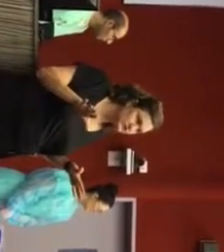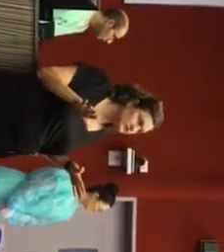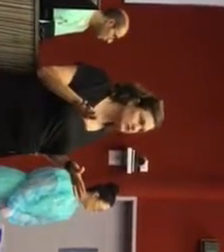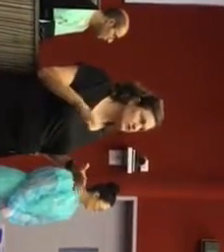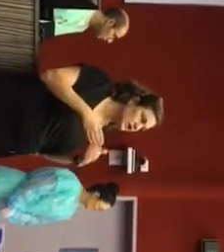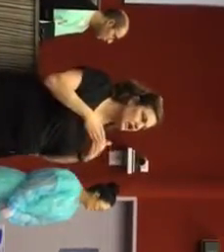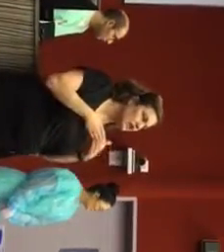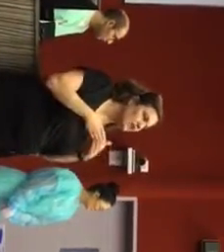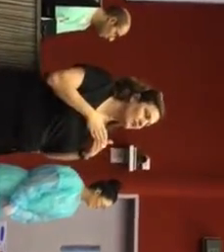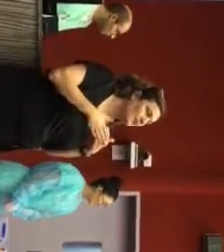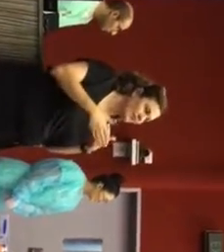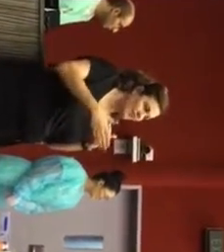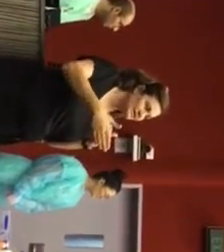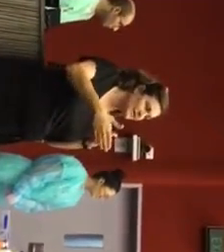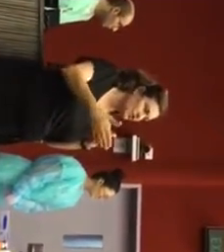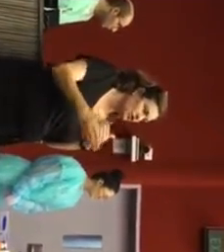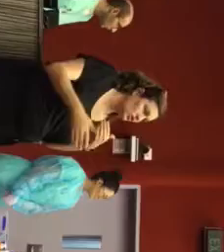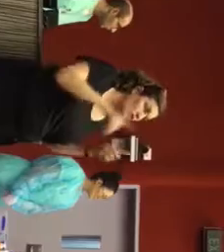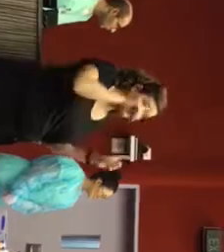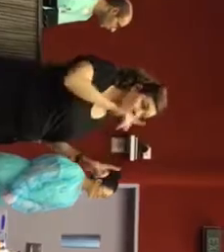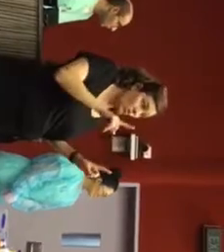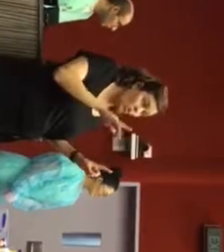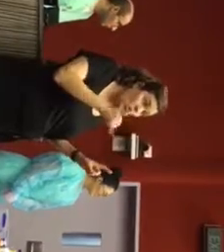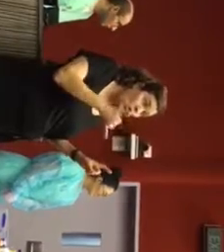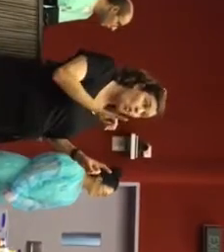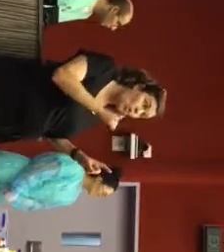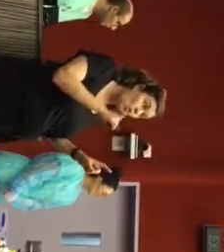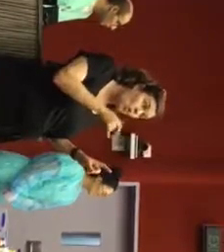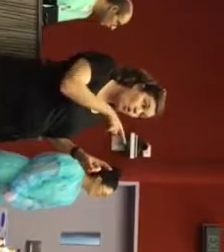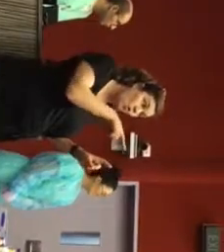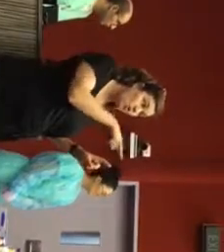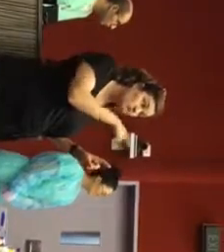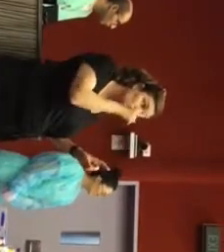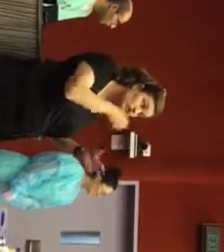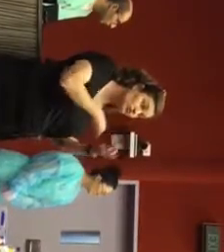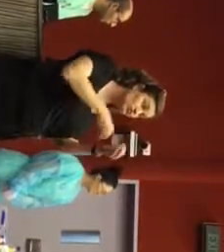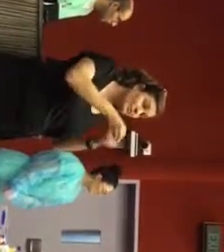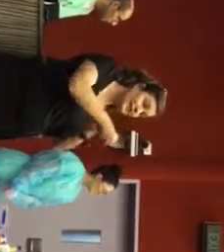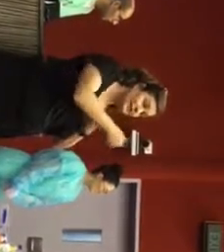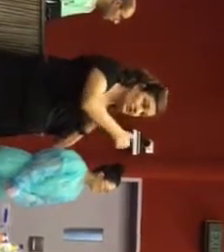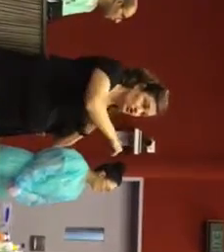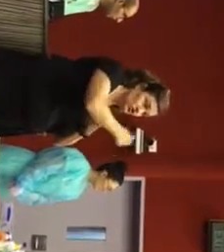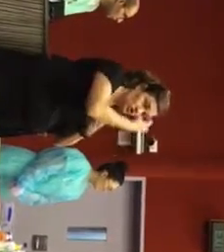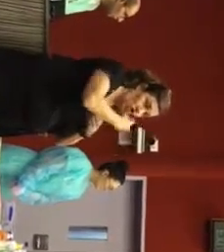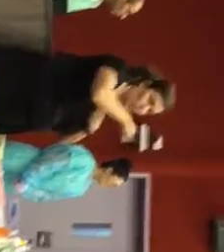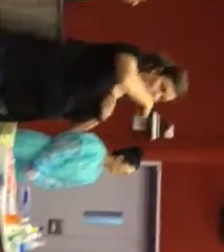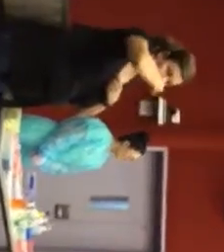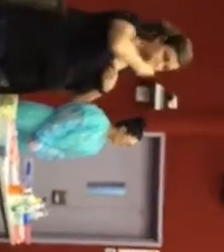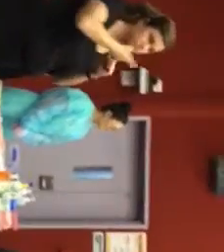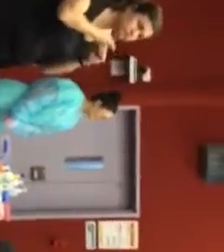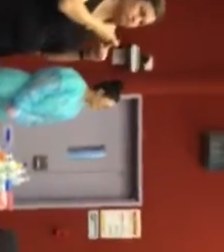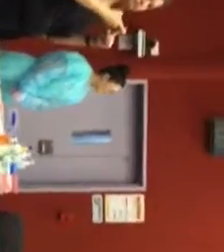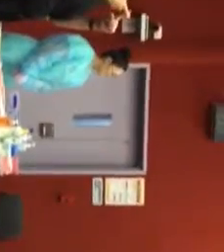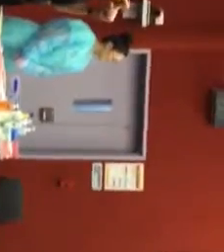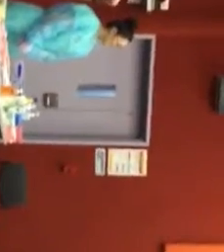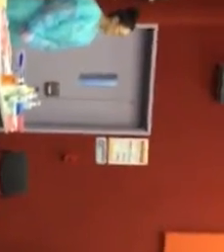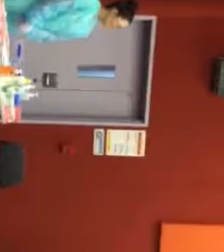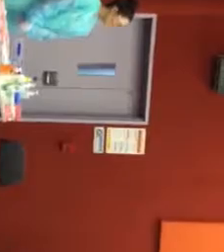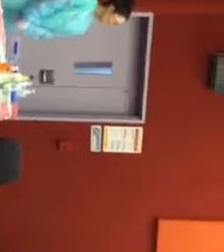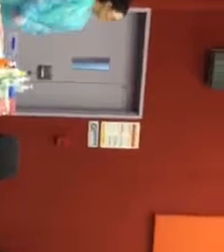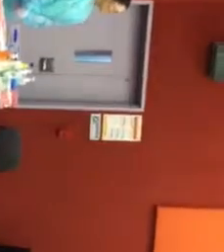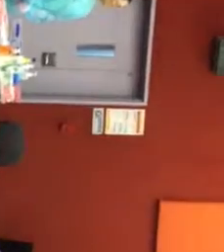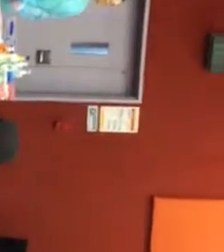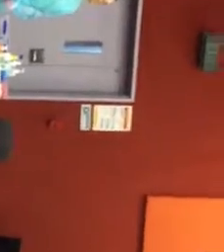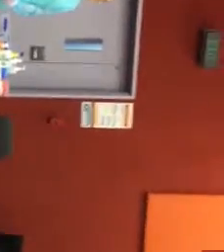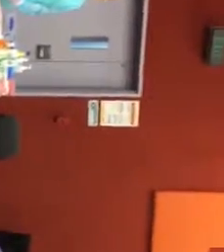of time it takes. If the replacement's because you can often use the old dentures as a base and work with those, and those can be turned around